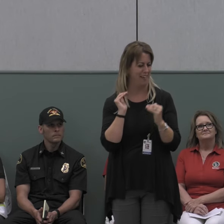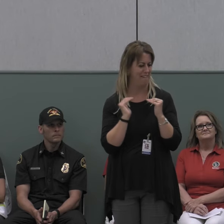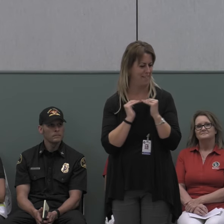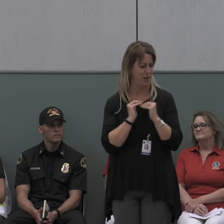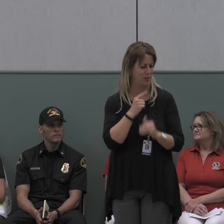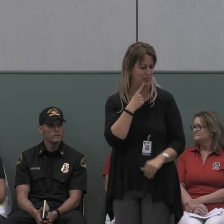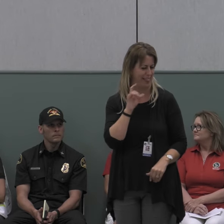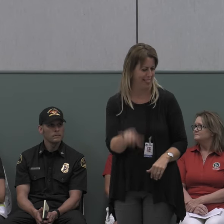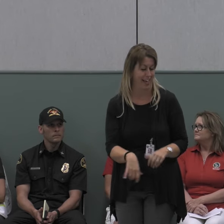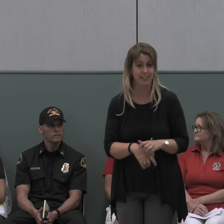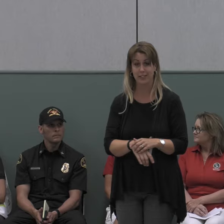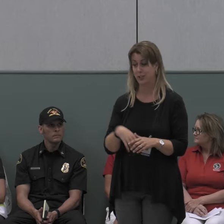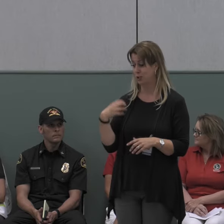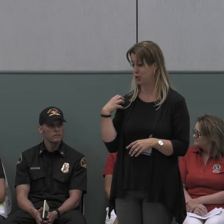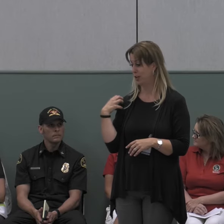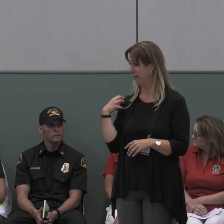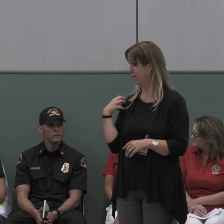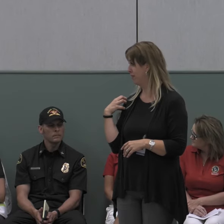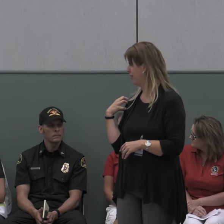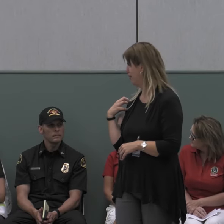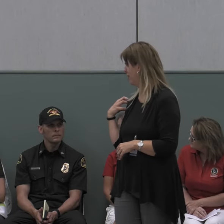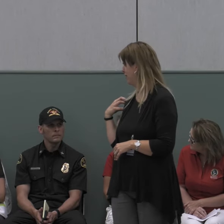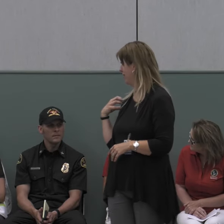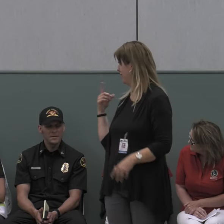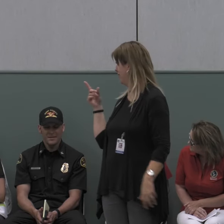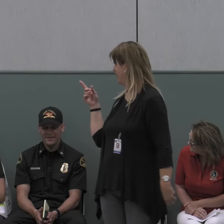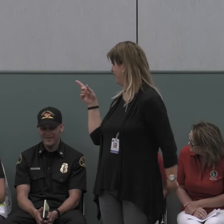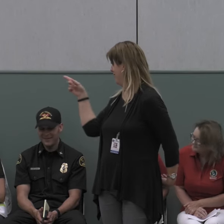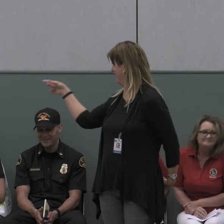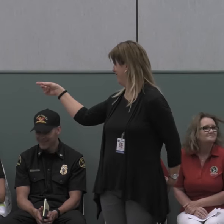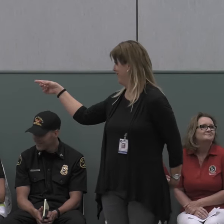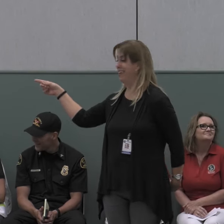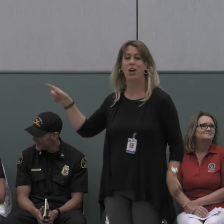Chief, you are not large.